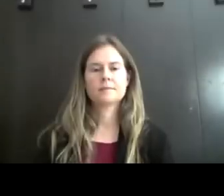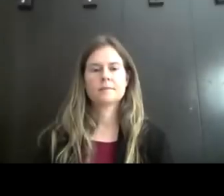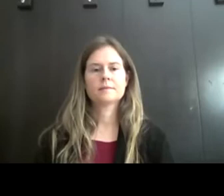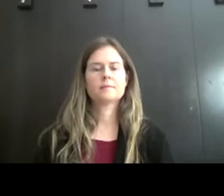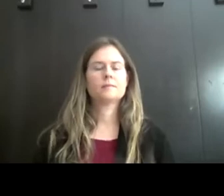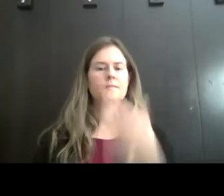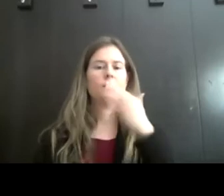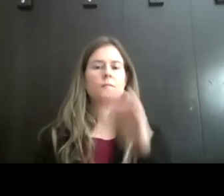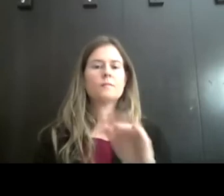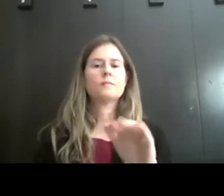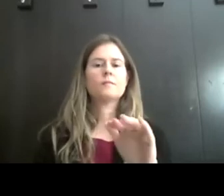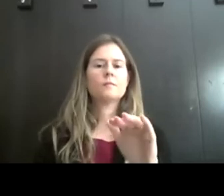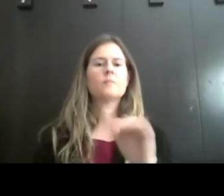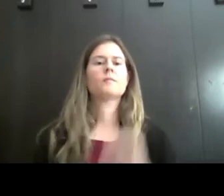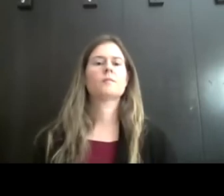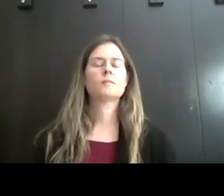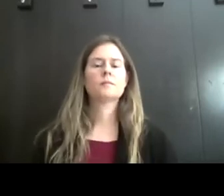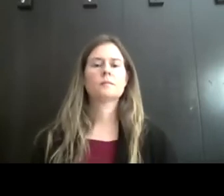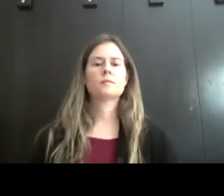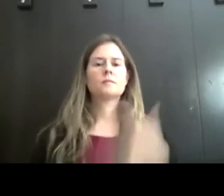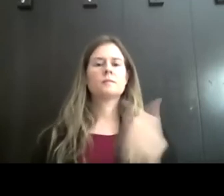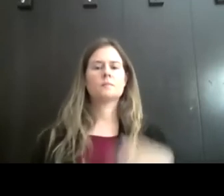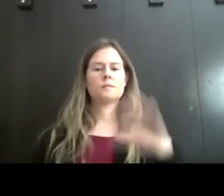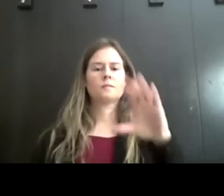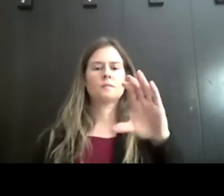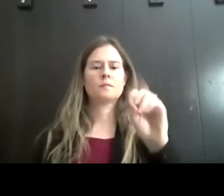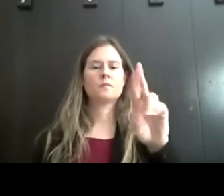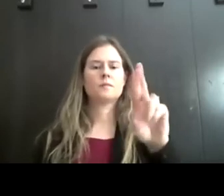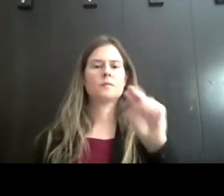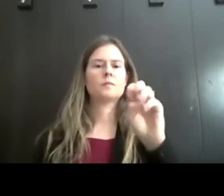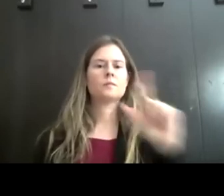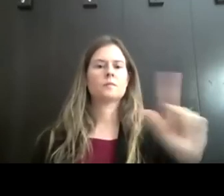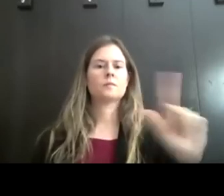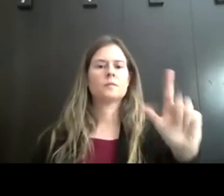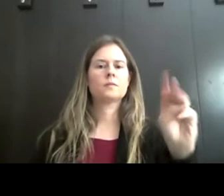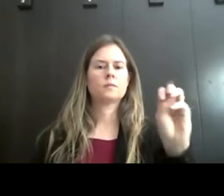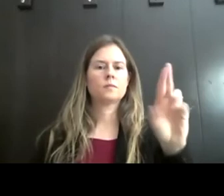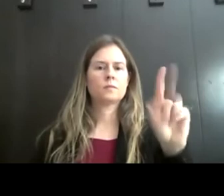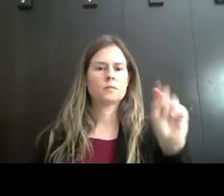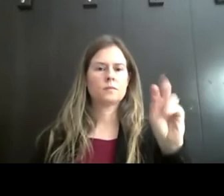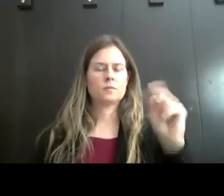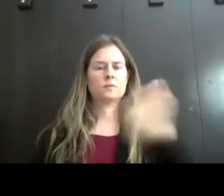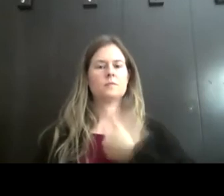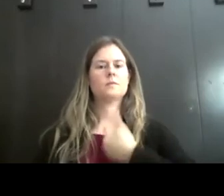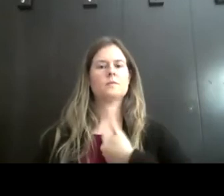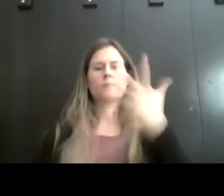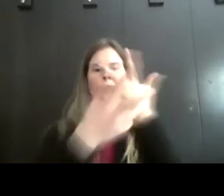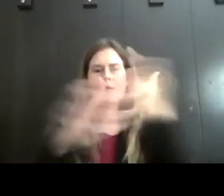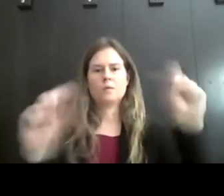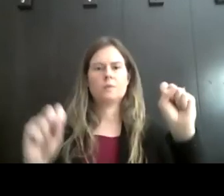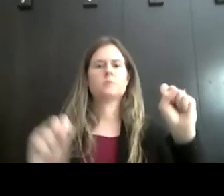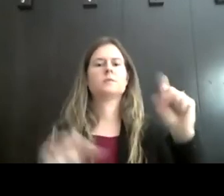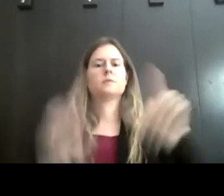Good evening. My name is Cornell Morton, and I serve as president of the